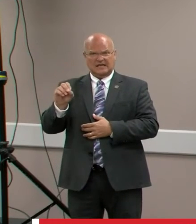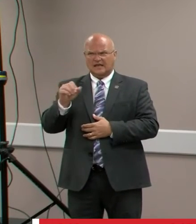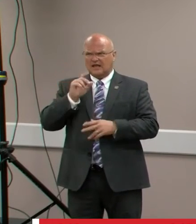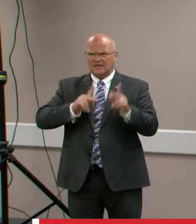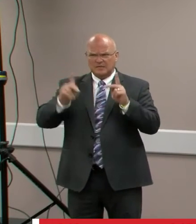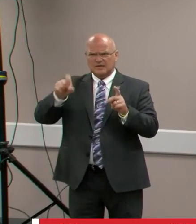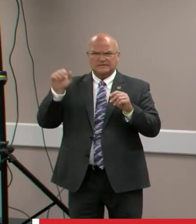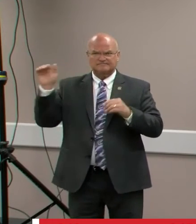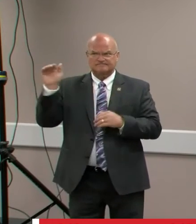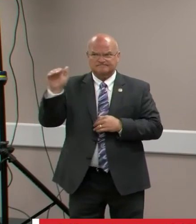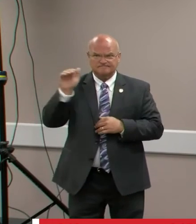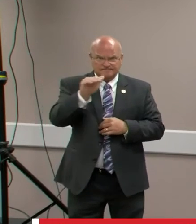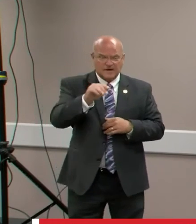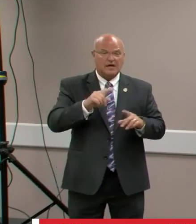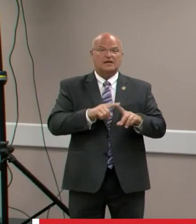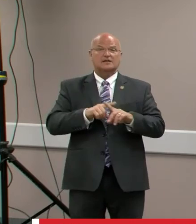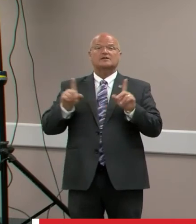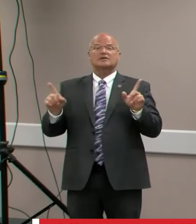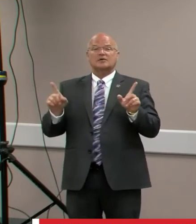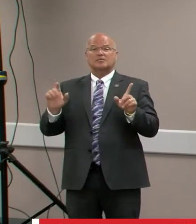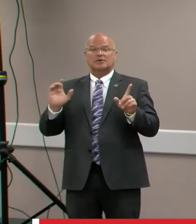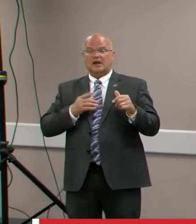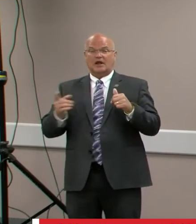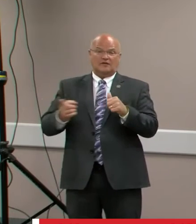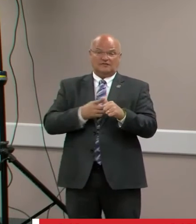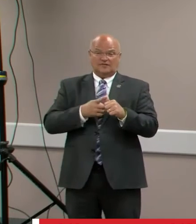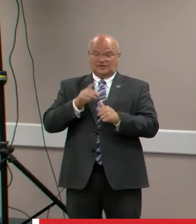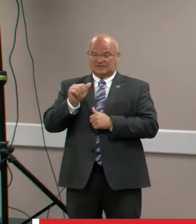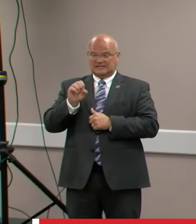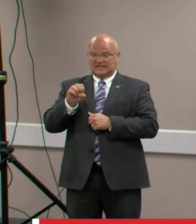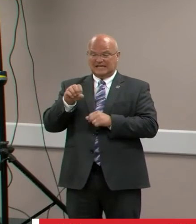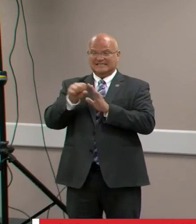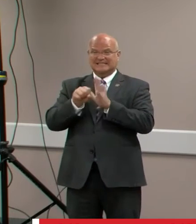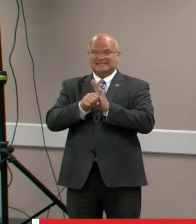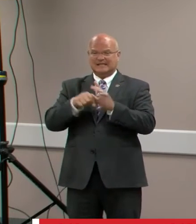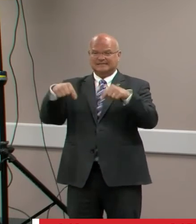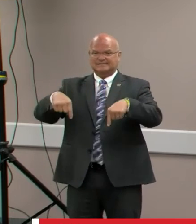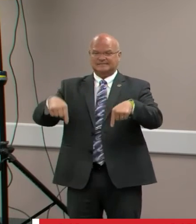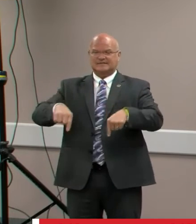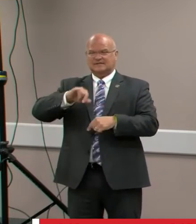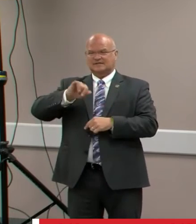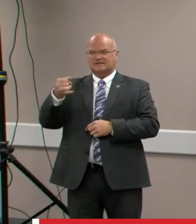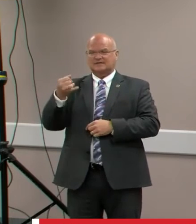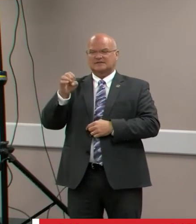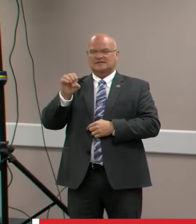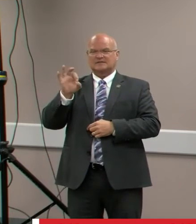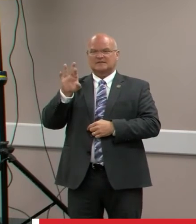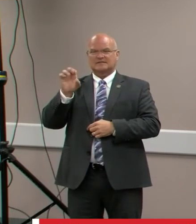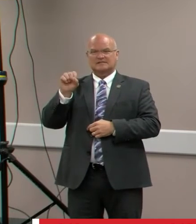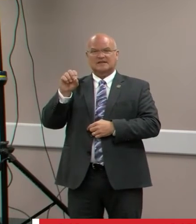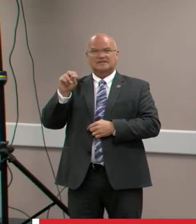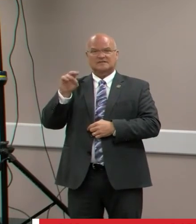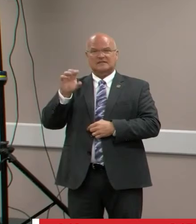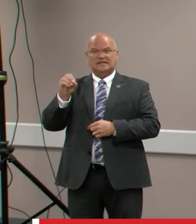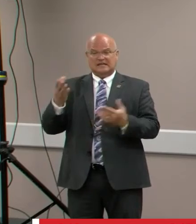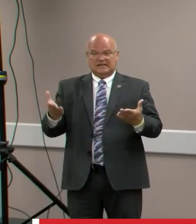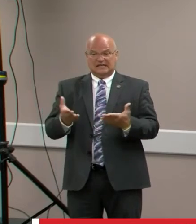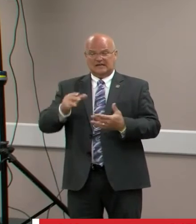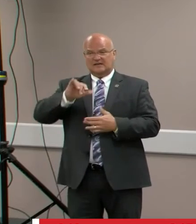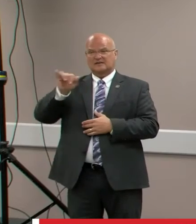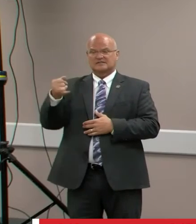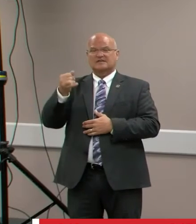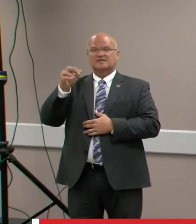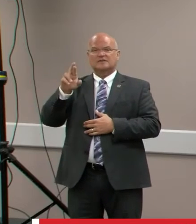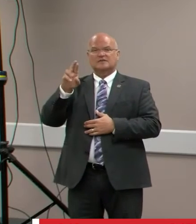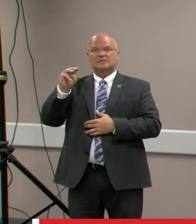anyone here needs a reminder, but our first case in the state was here in Jefferson County, actually here at Jefferson